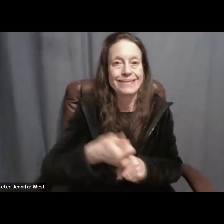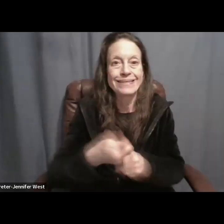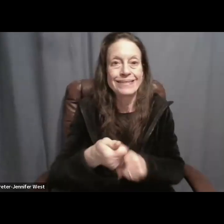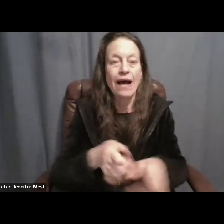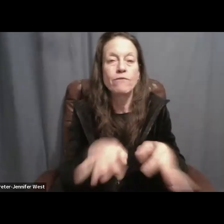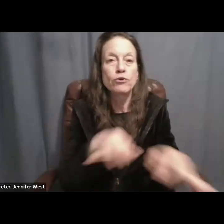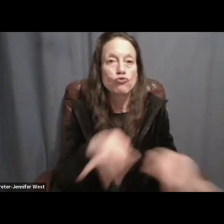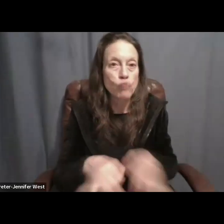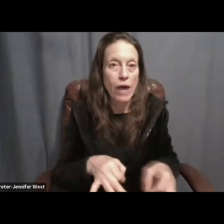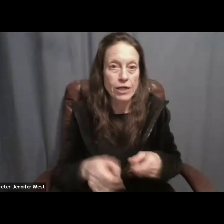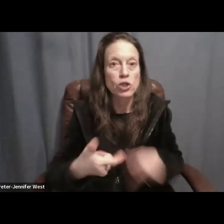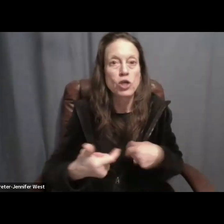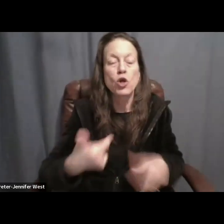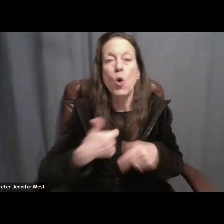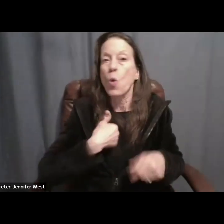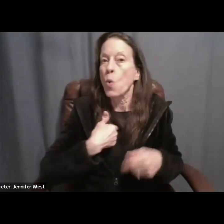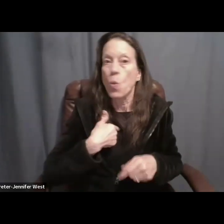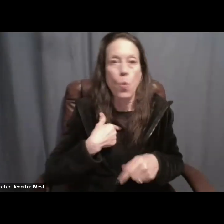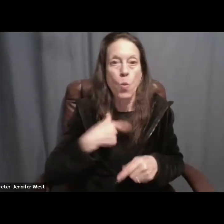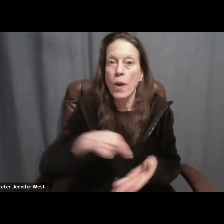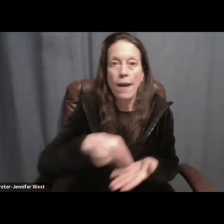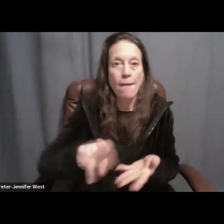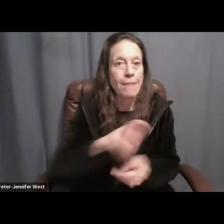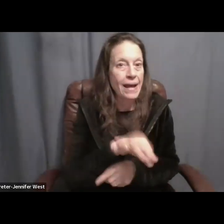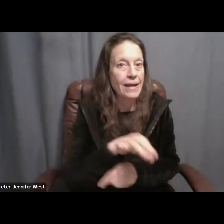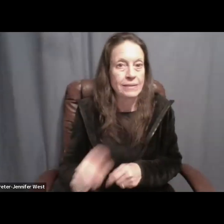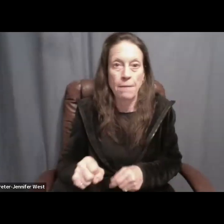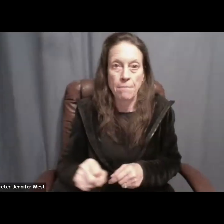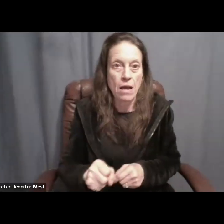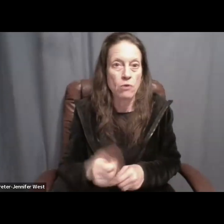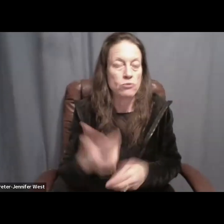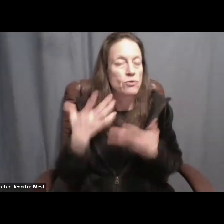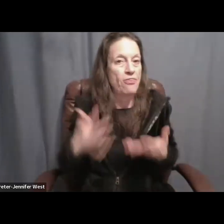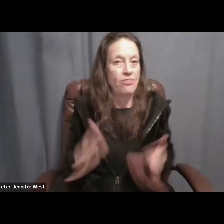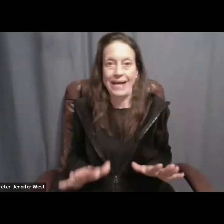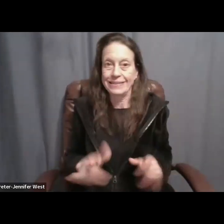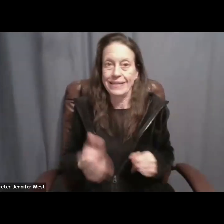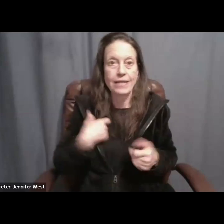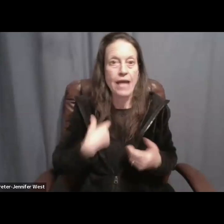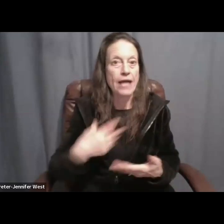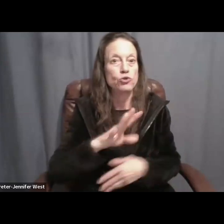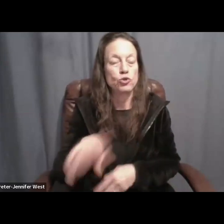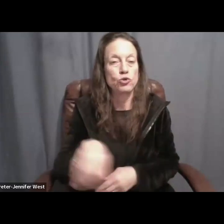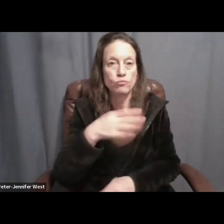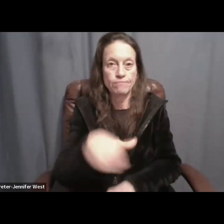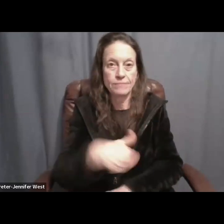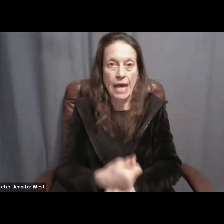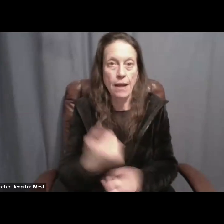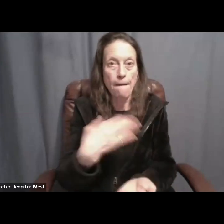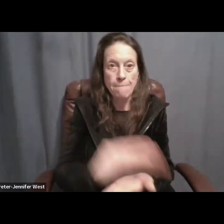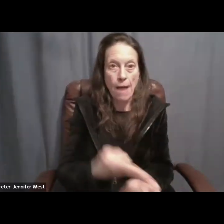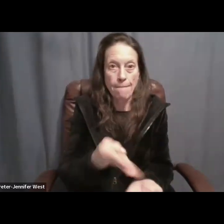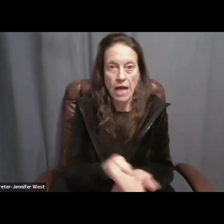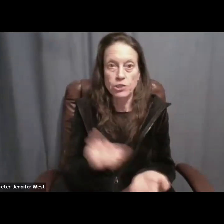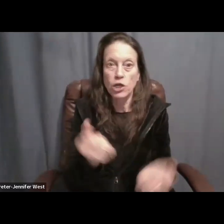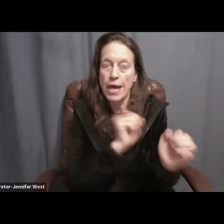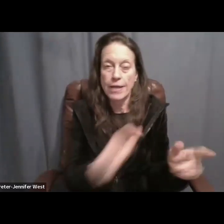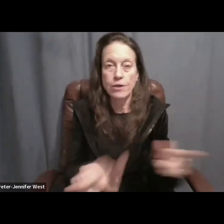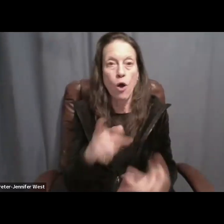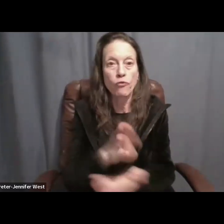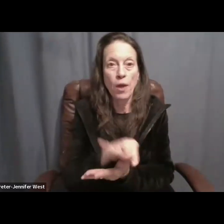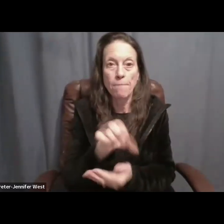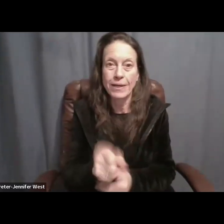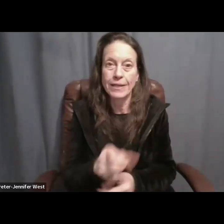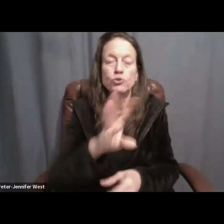they pay that. Of course, you have a budget and the bills are all in the budget. I mean,